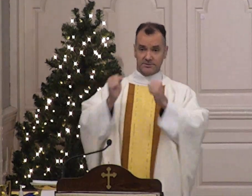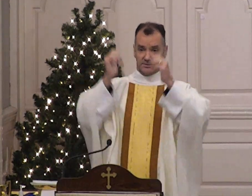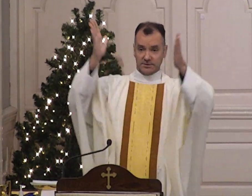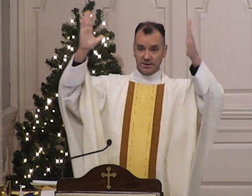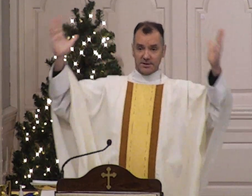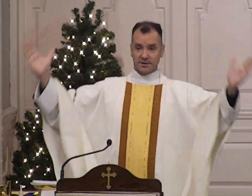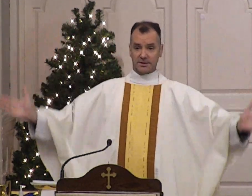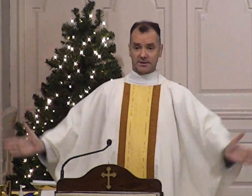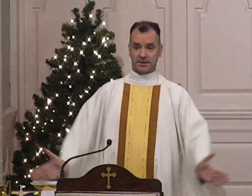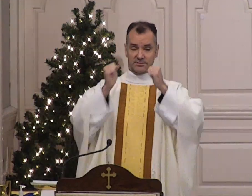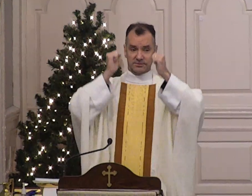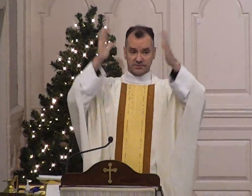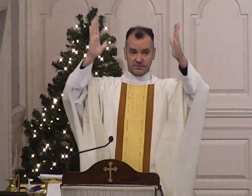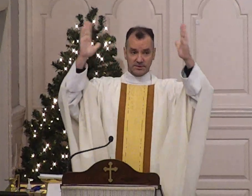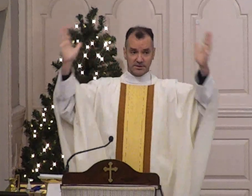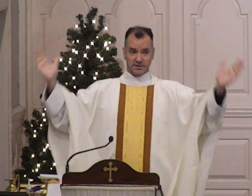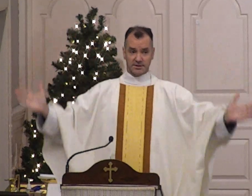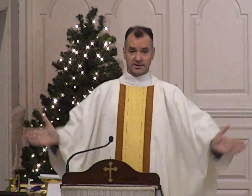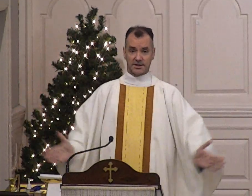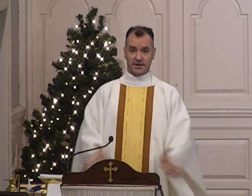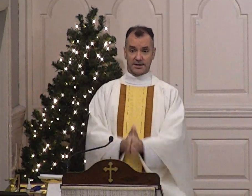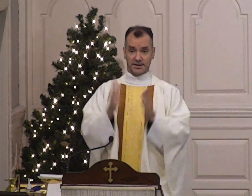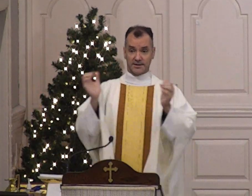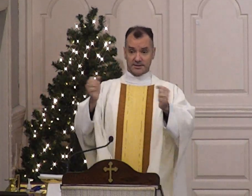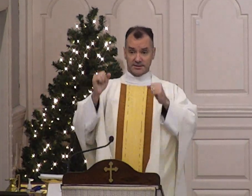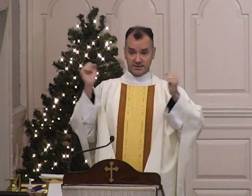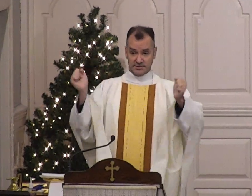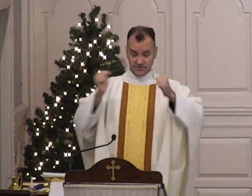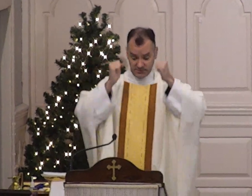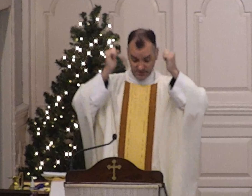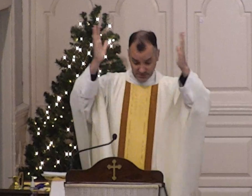Alleluia, alleluia, alleluia.